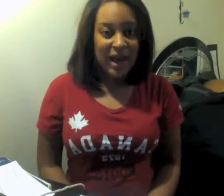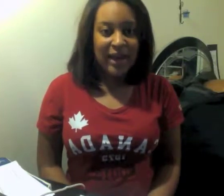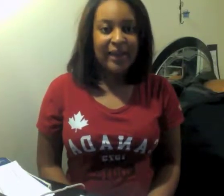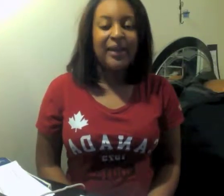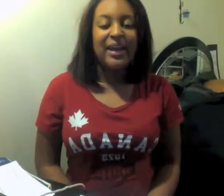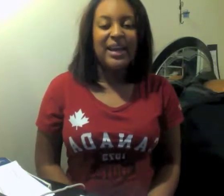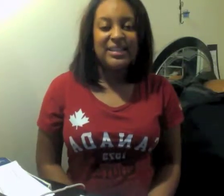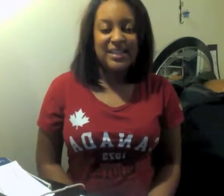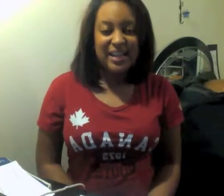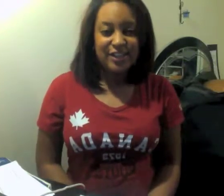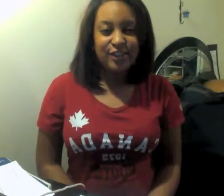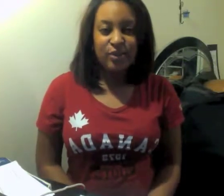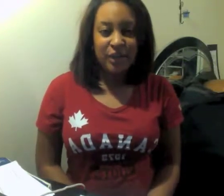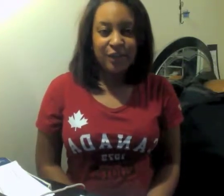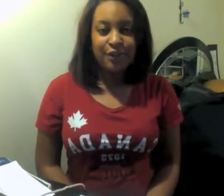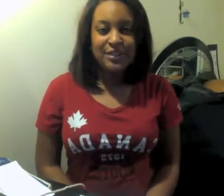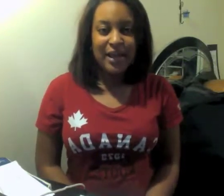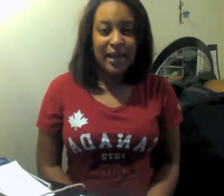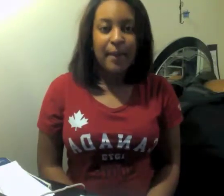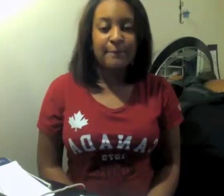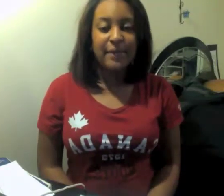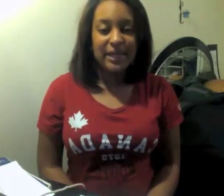M-O-N-E-Y. And it's easier to read if you're saying money.